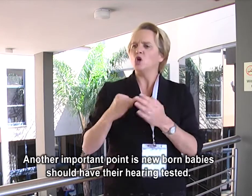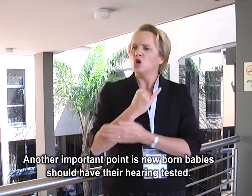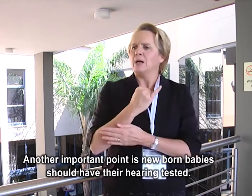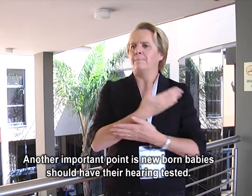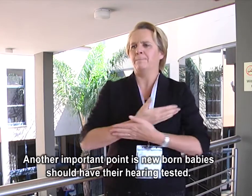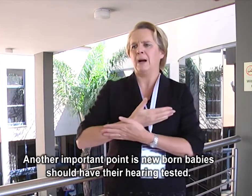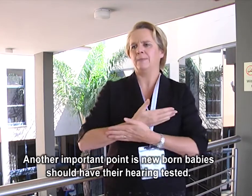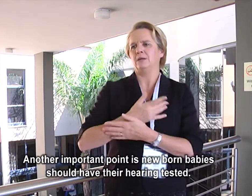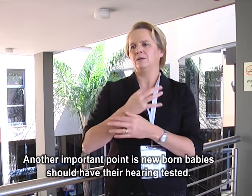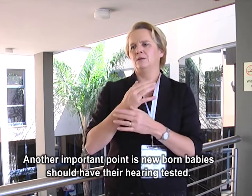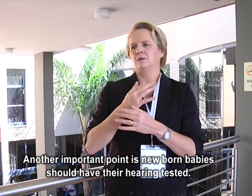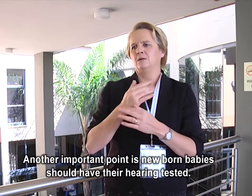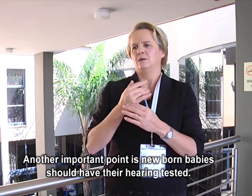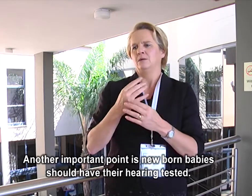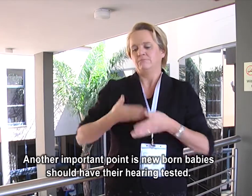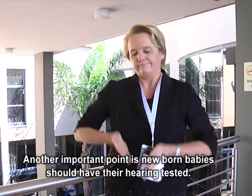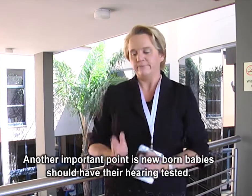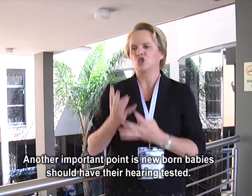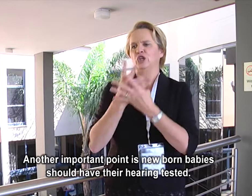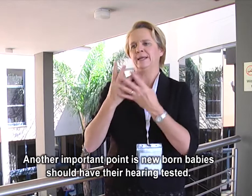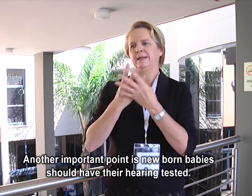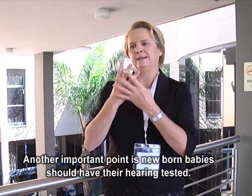is newborn babies should have their hearing tested.